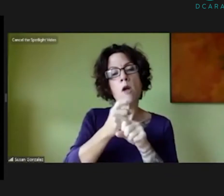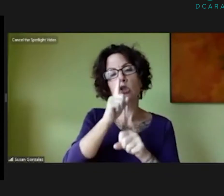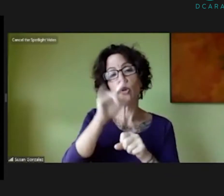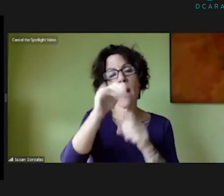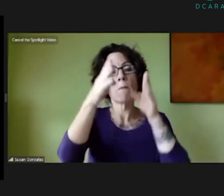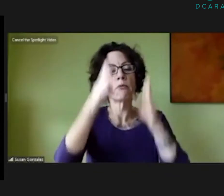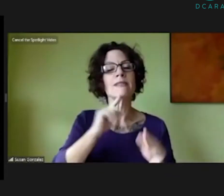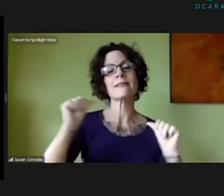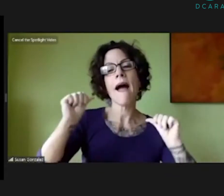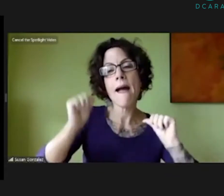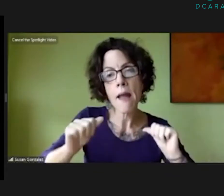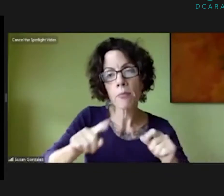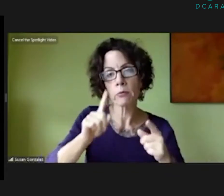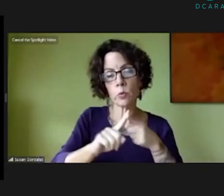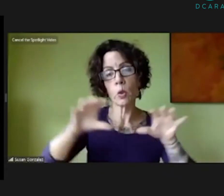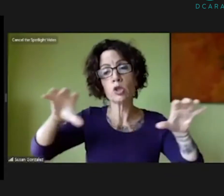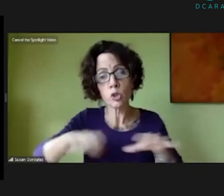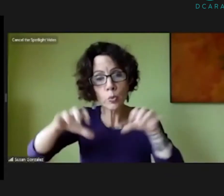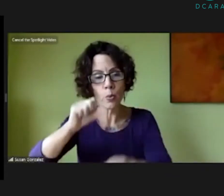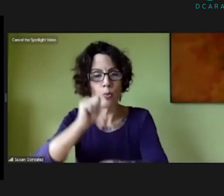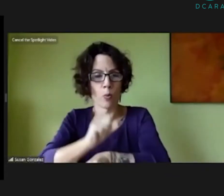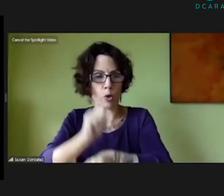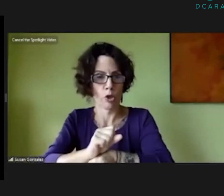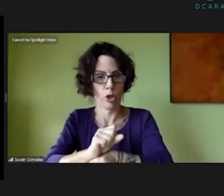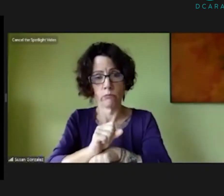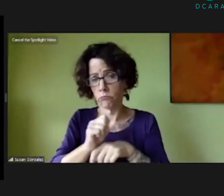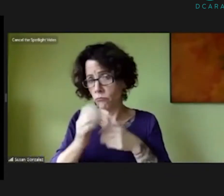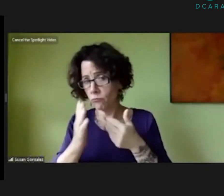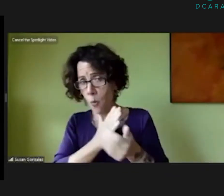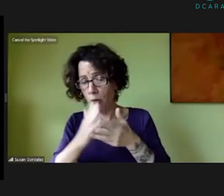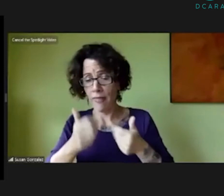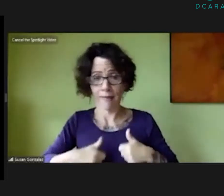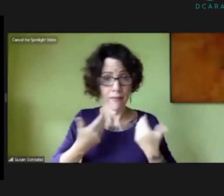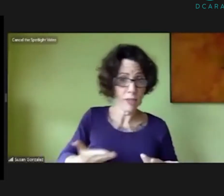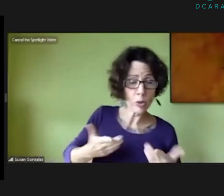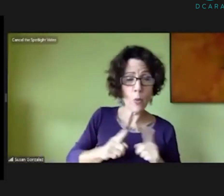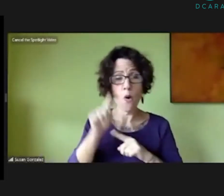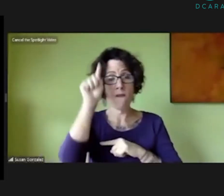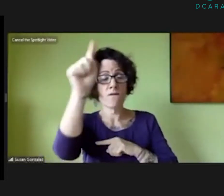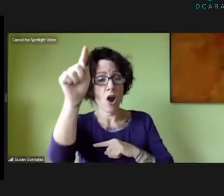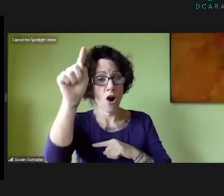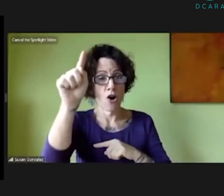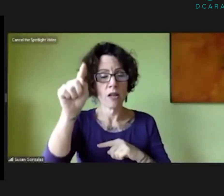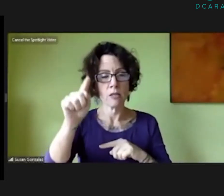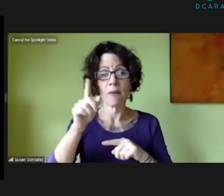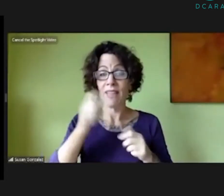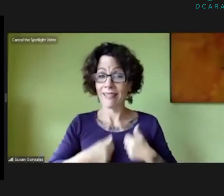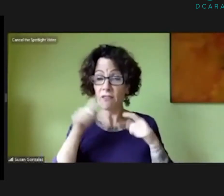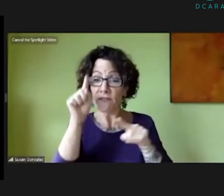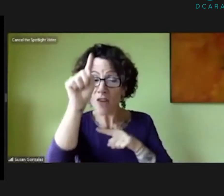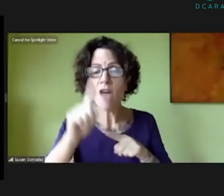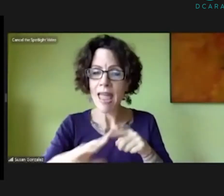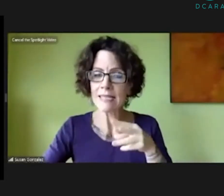geography is something to keep in mind. You want to make sure that that individual is able to do the